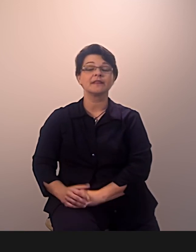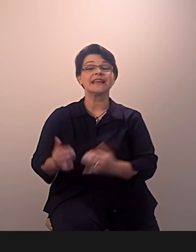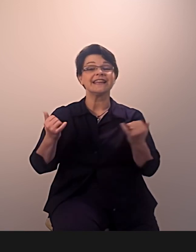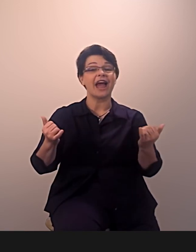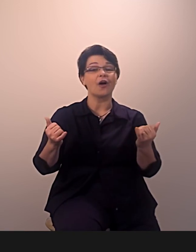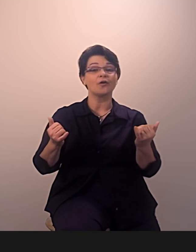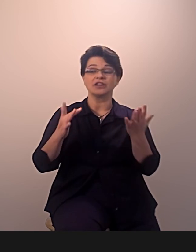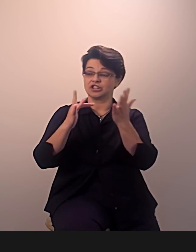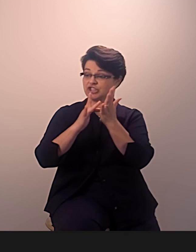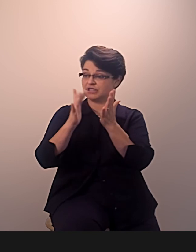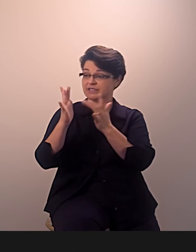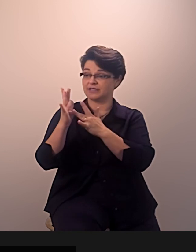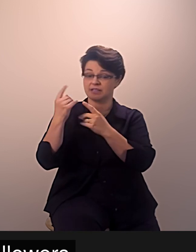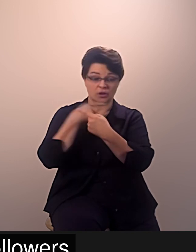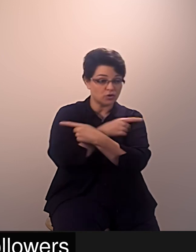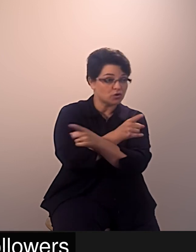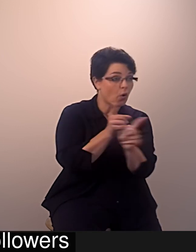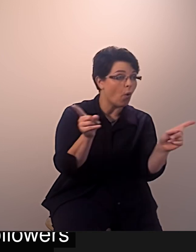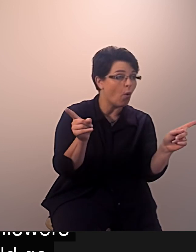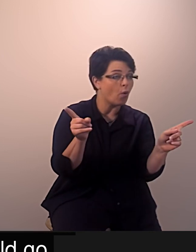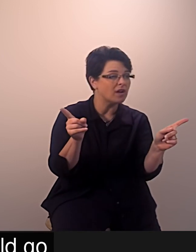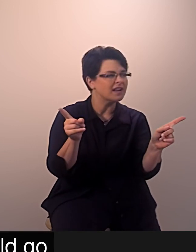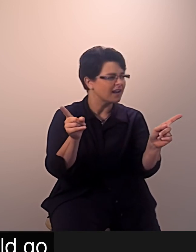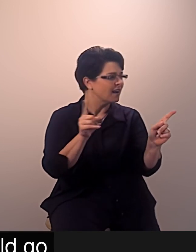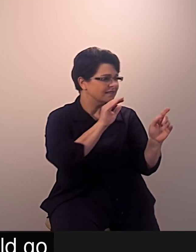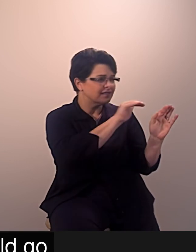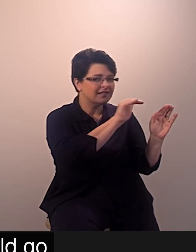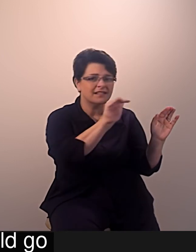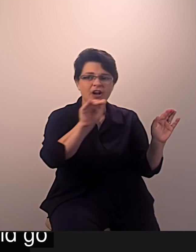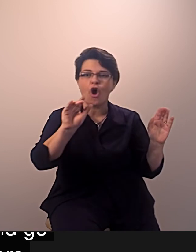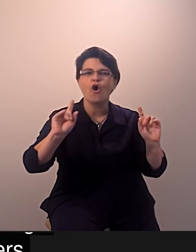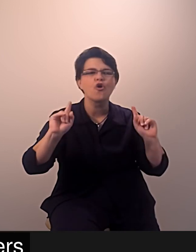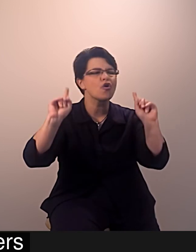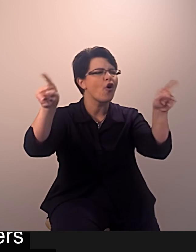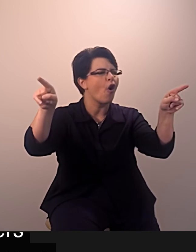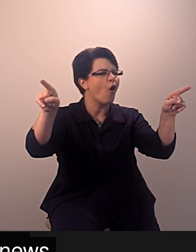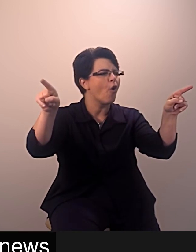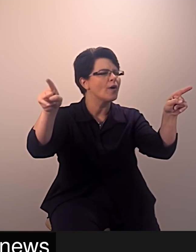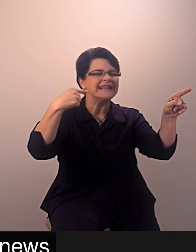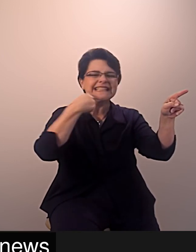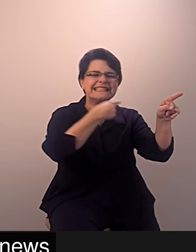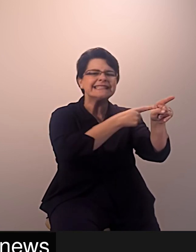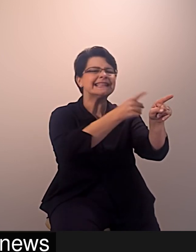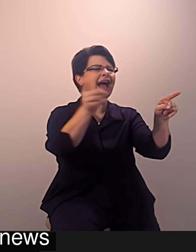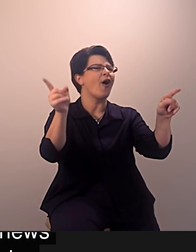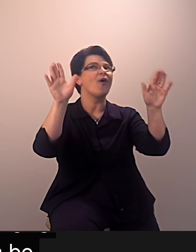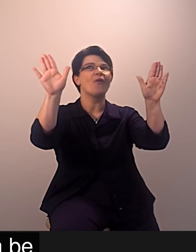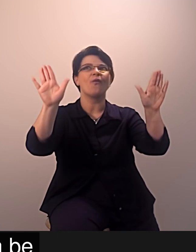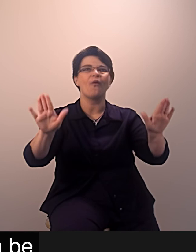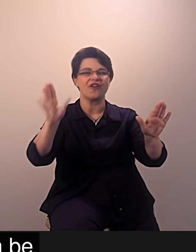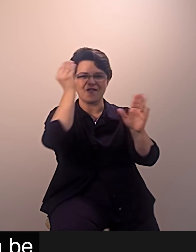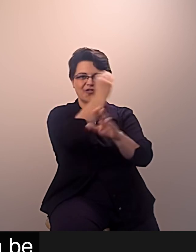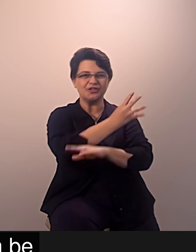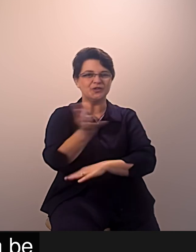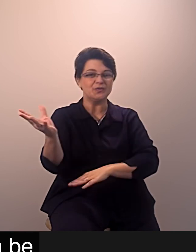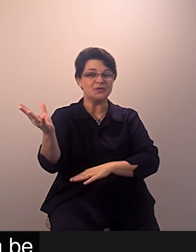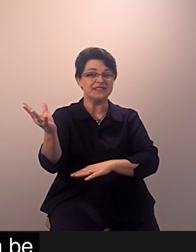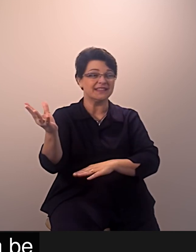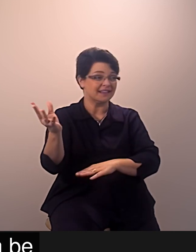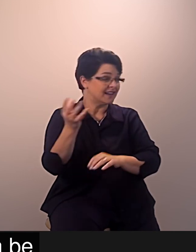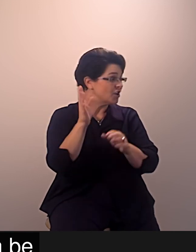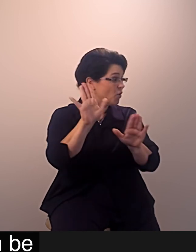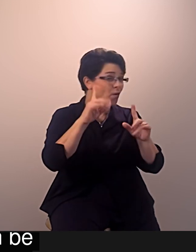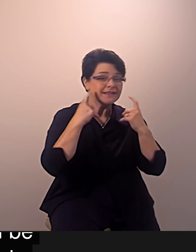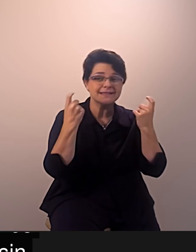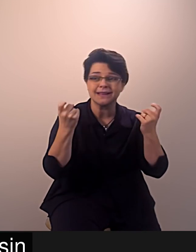Jesus told his followers that they should go and tell others the wonderful news that they can be saved from sin and eternal